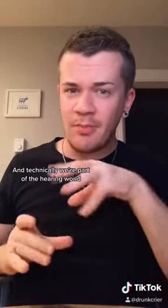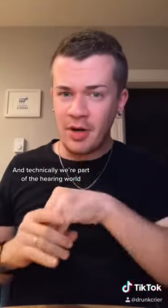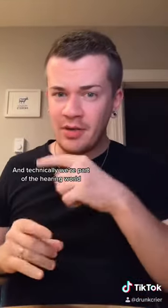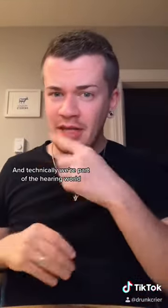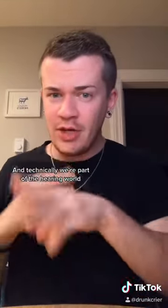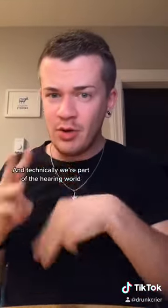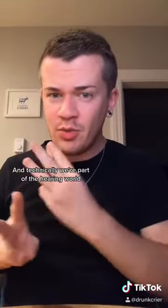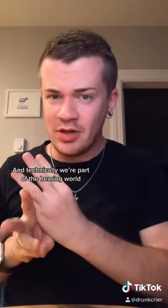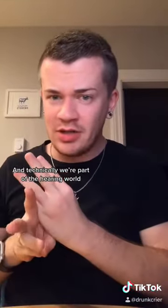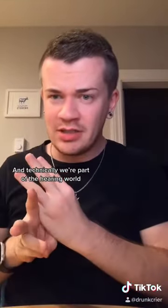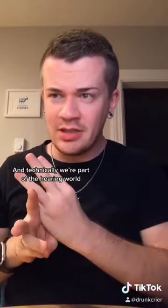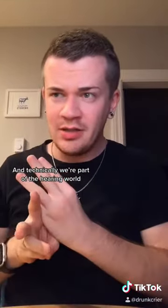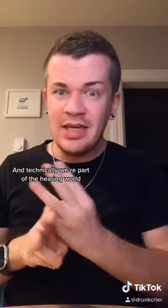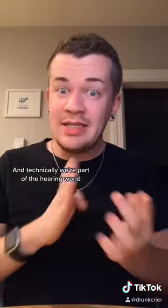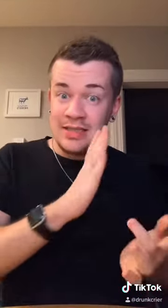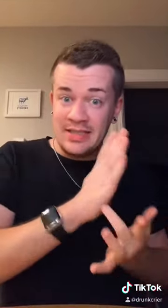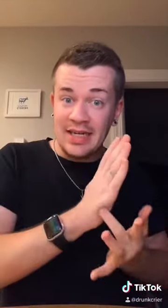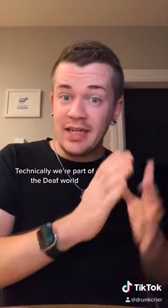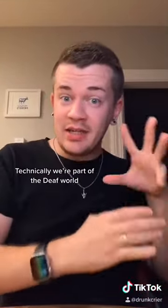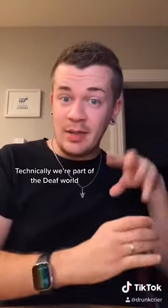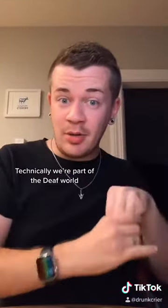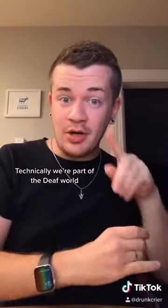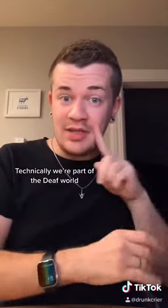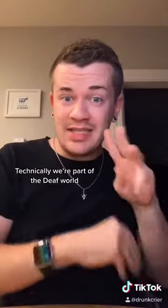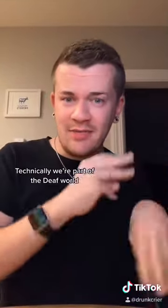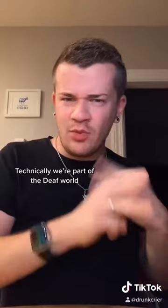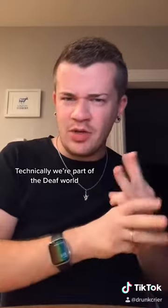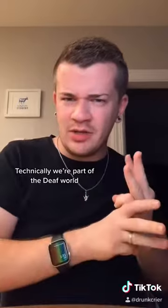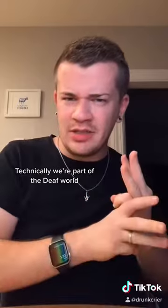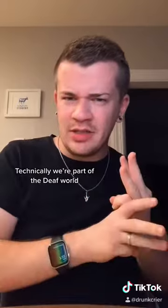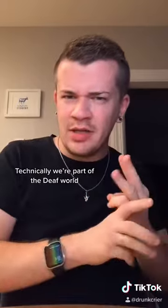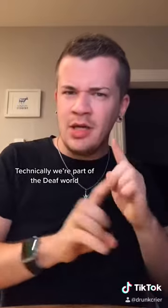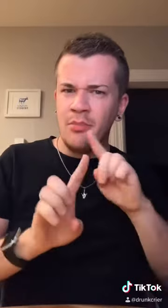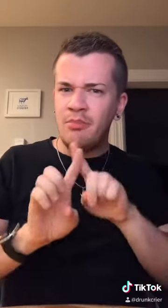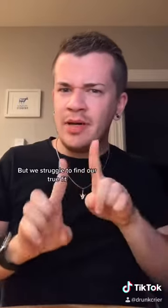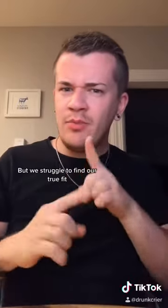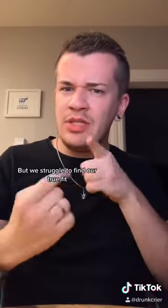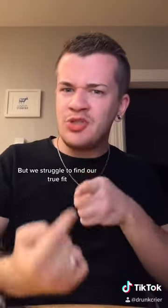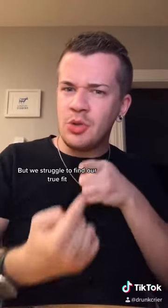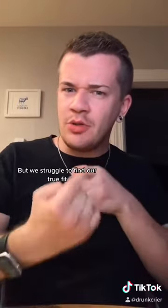of the hearing world, technically part of the deaf world, but we struggle to